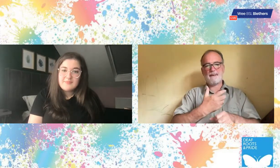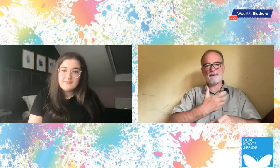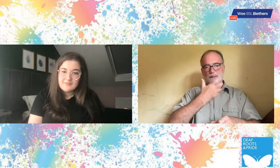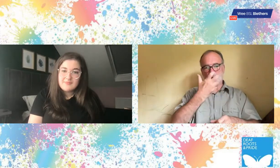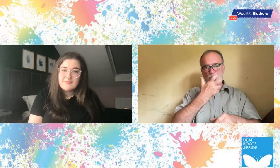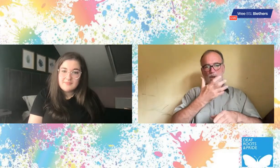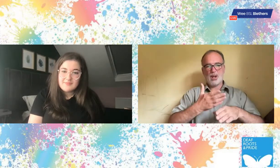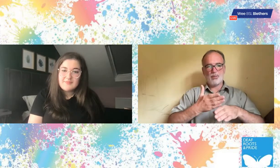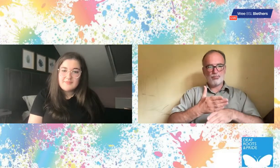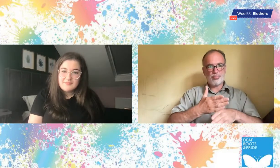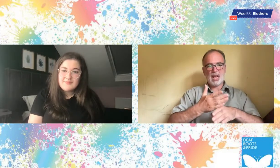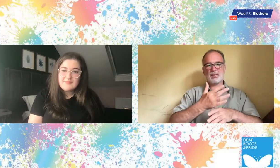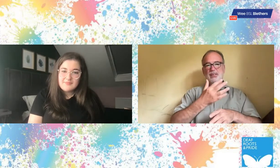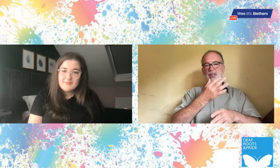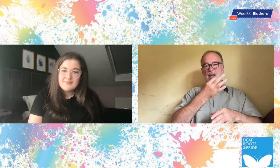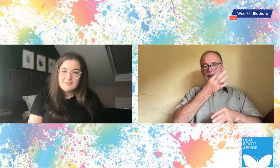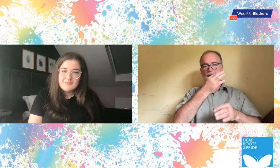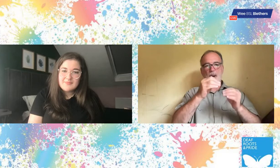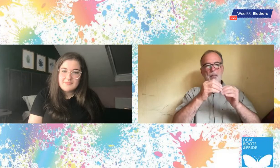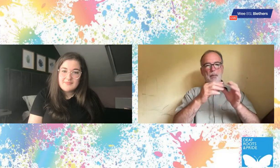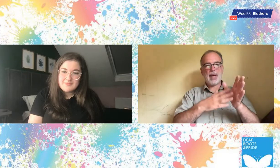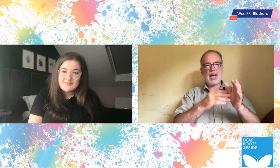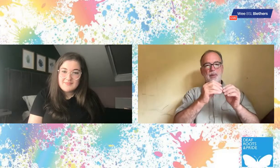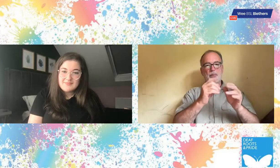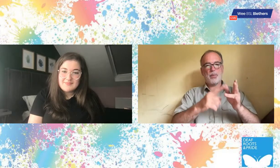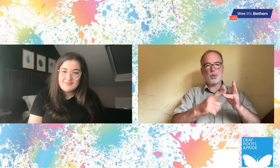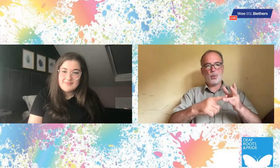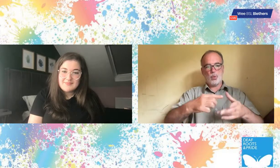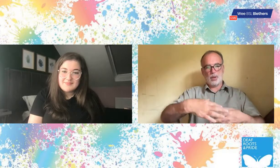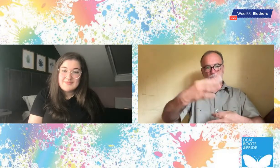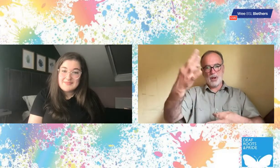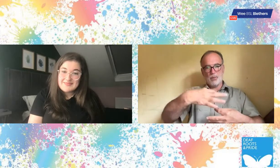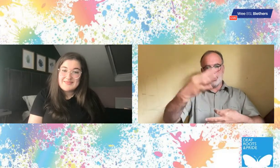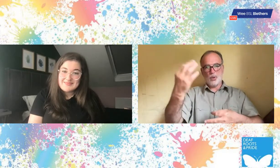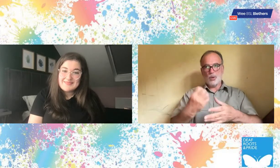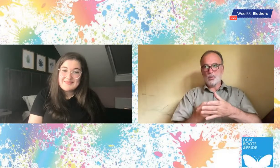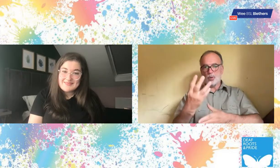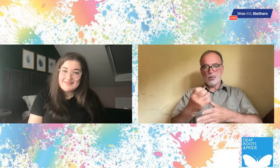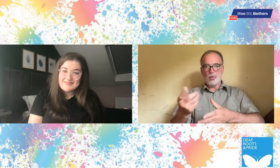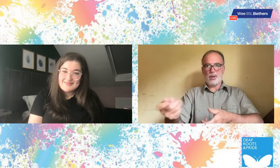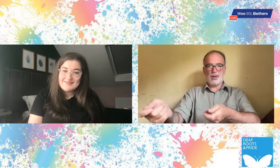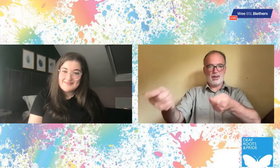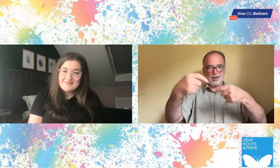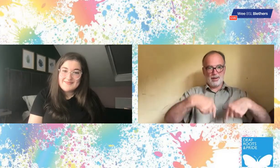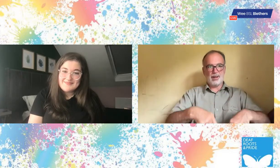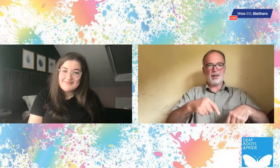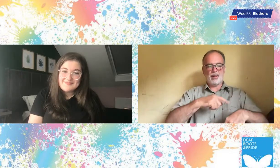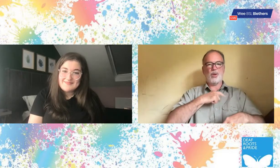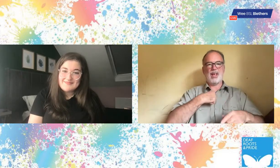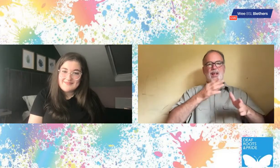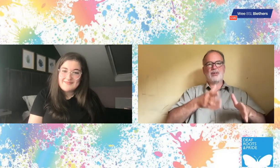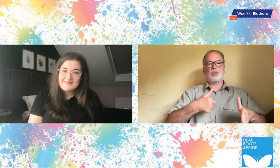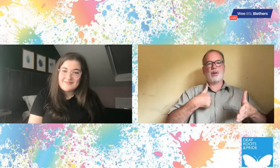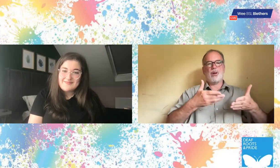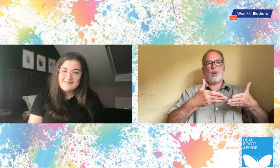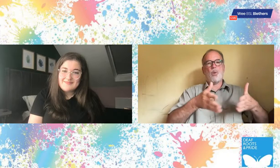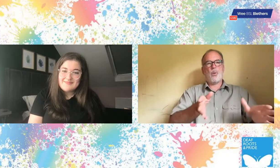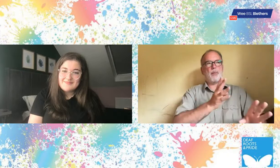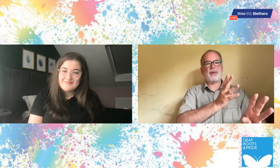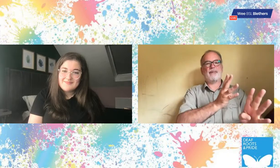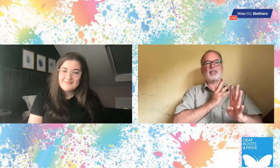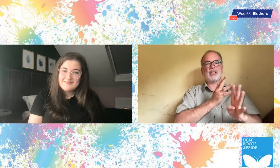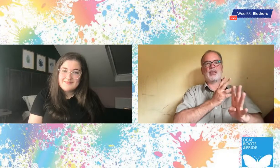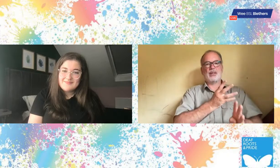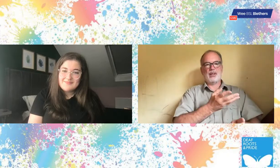different things that you need, meat, vegetables, fruit, bread, um, bamboo shoots, all kinds